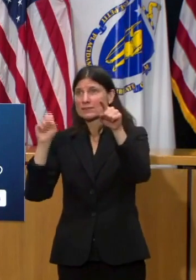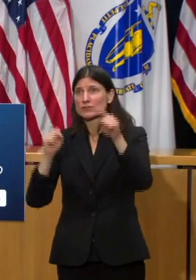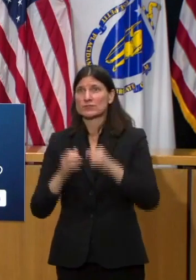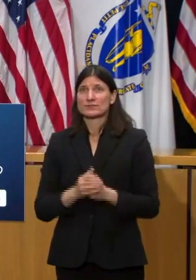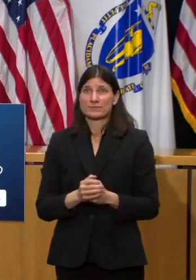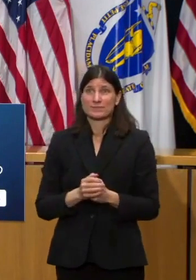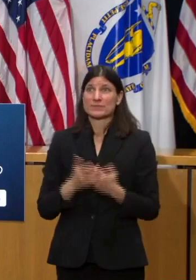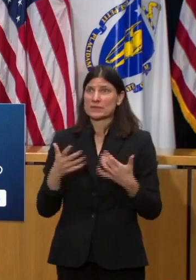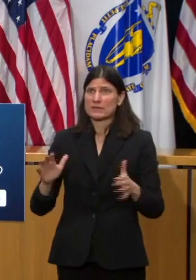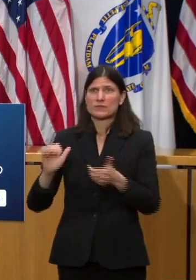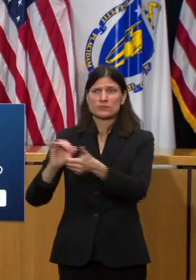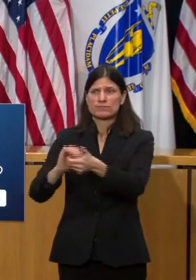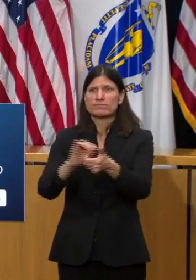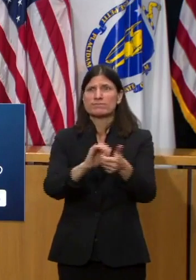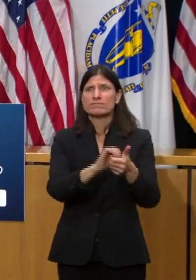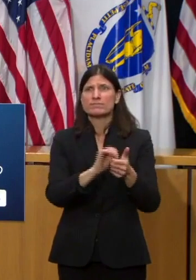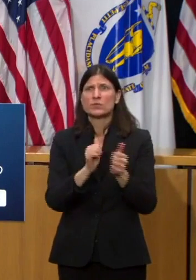County.